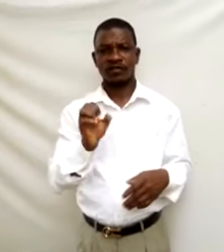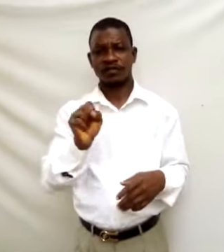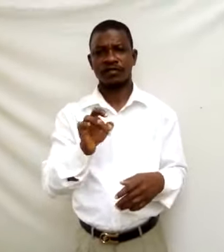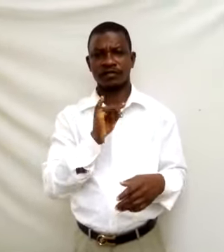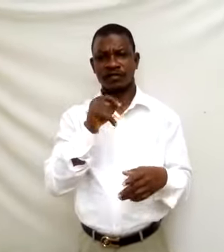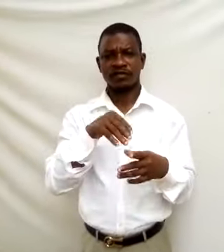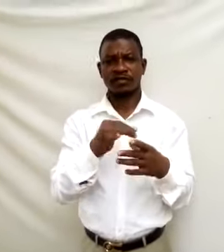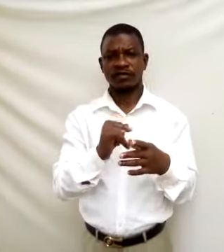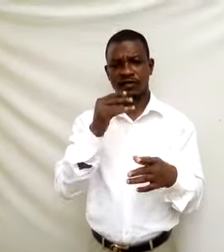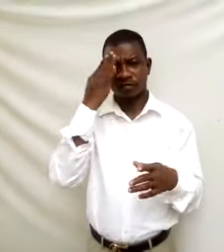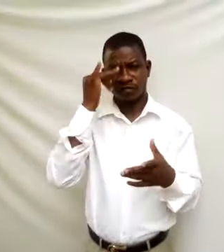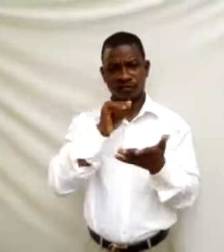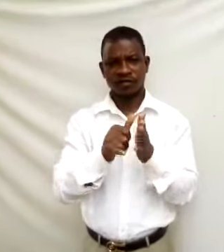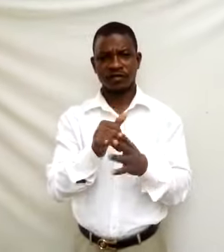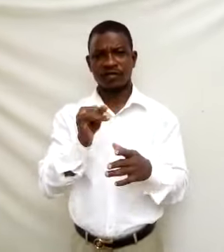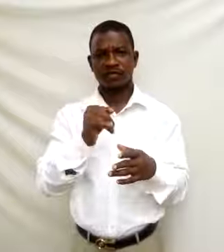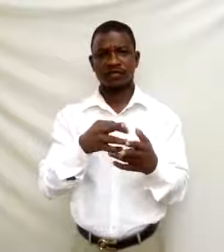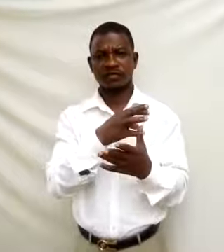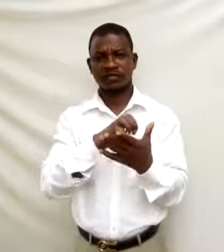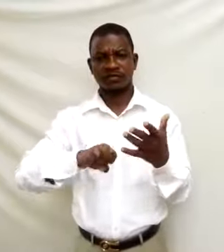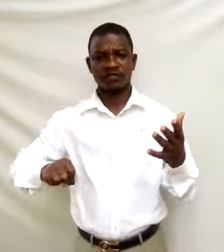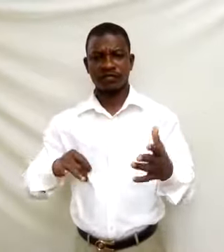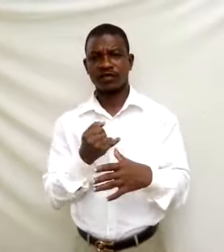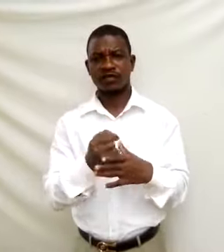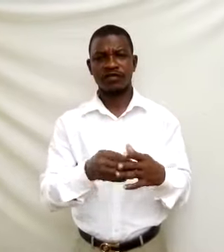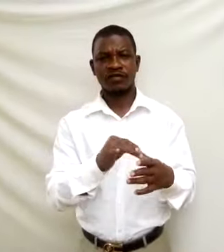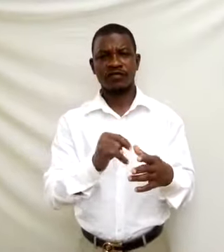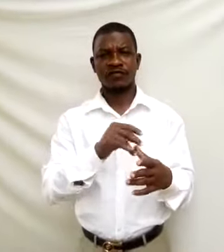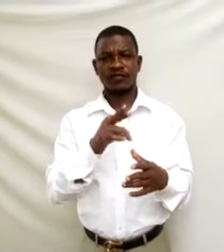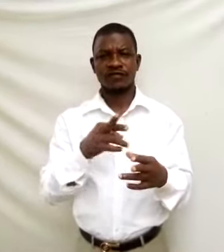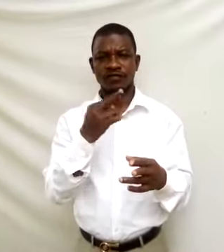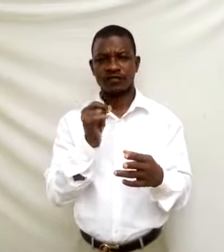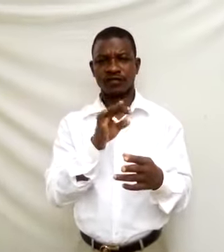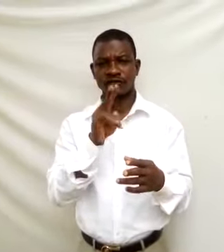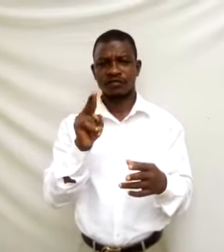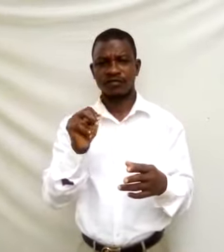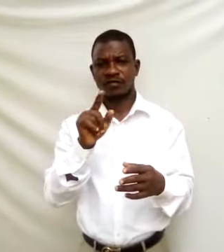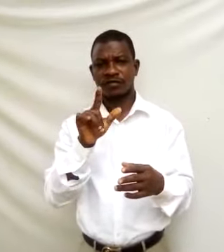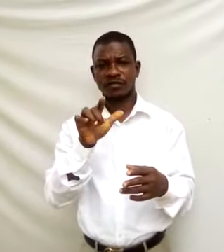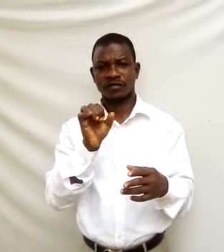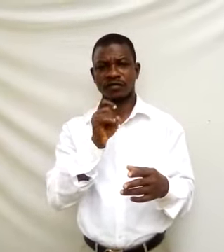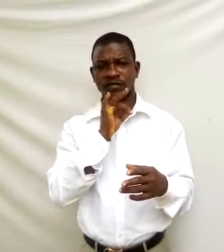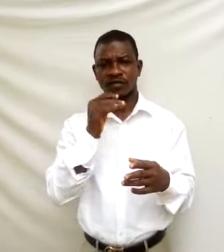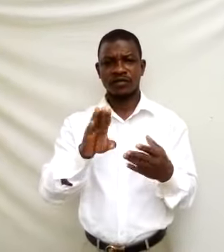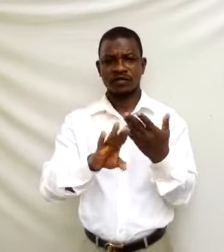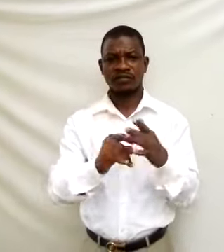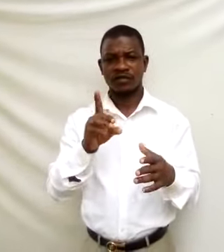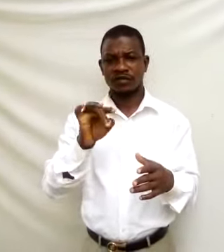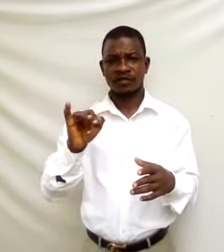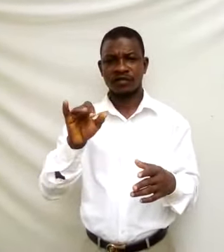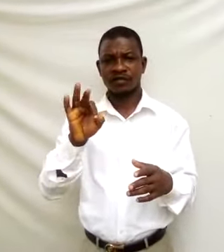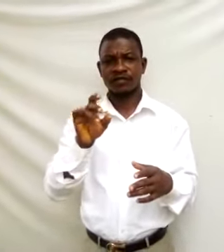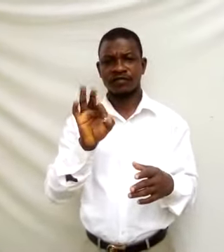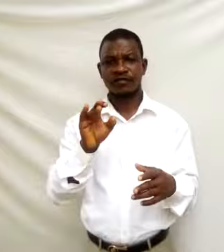fact that the removal of waste products in unicellular organisms is by diffusion alone through the